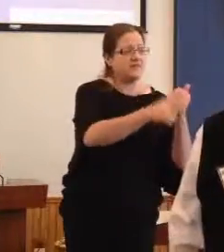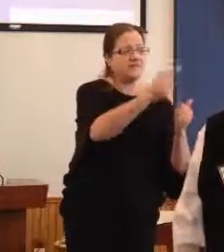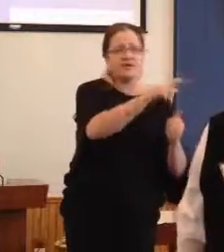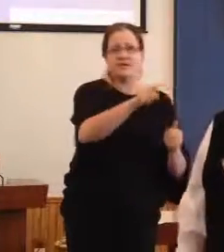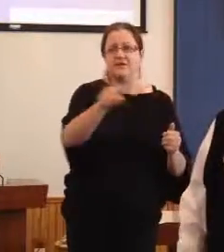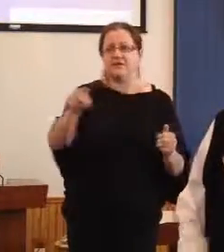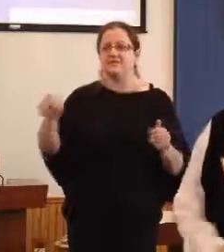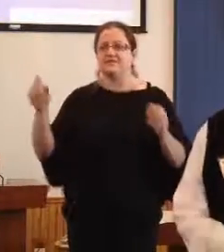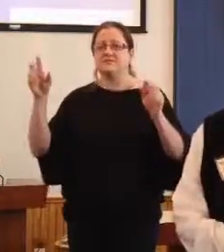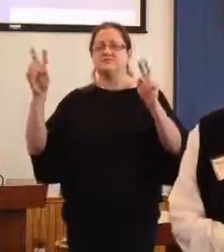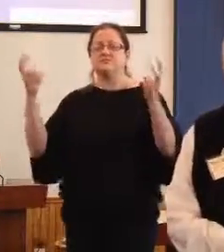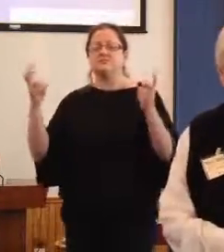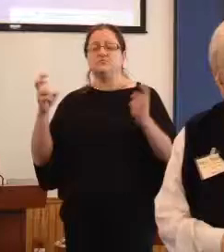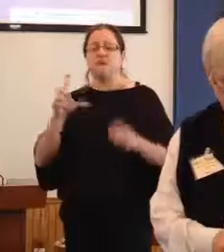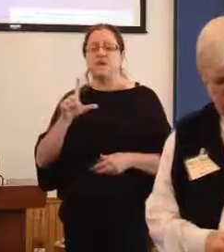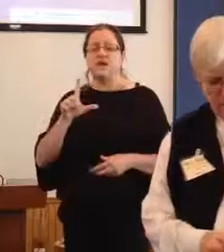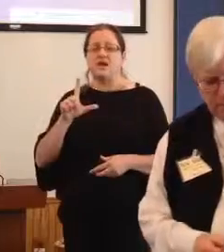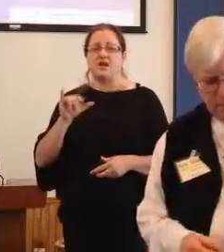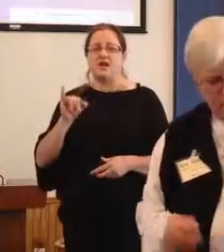loved.